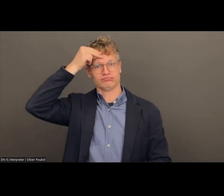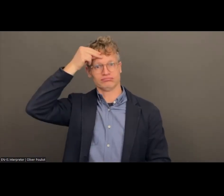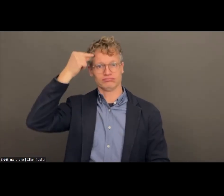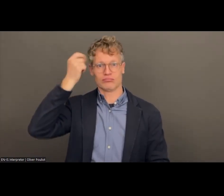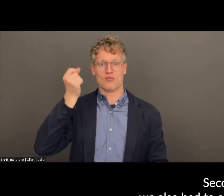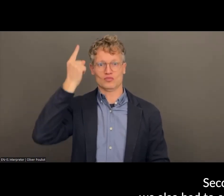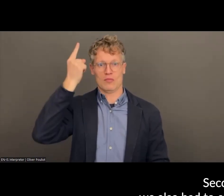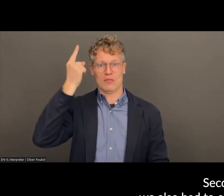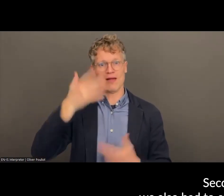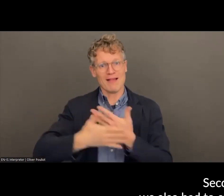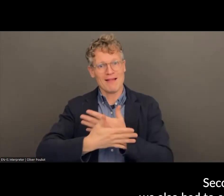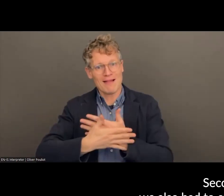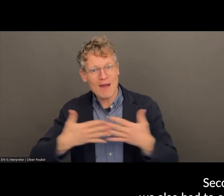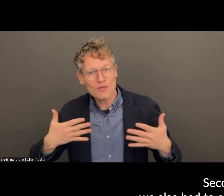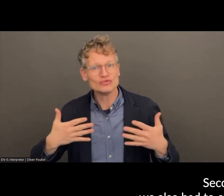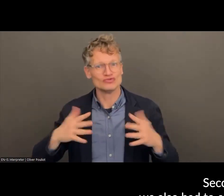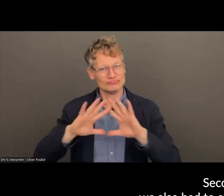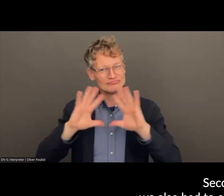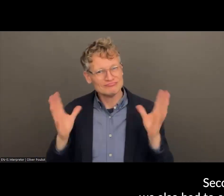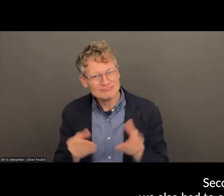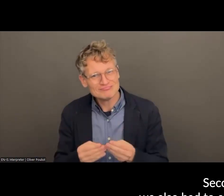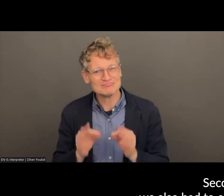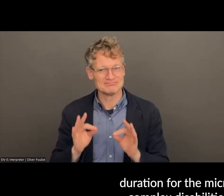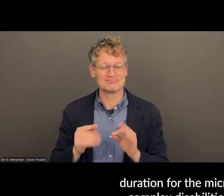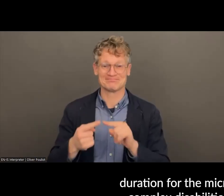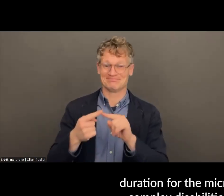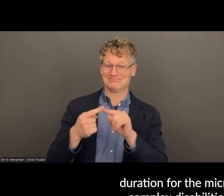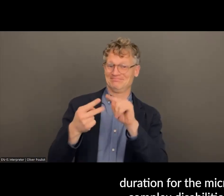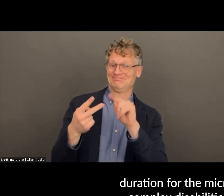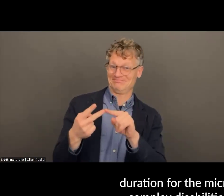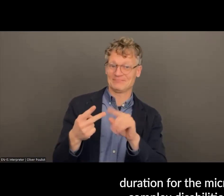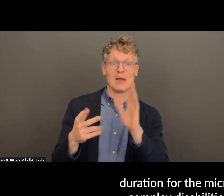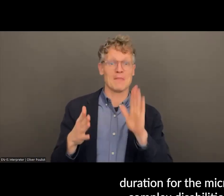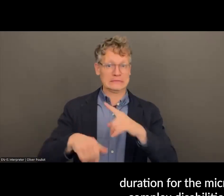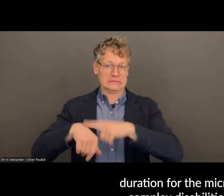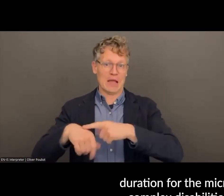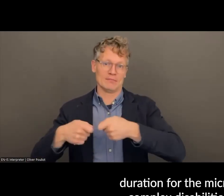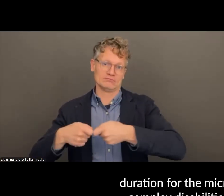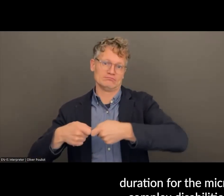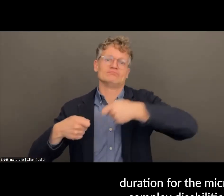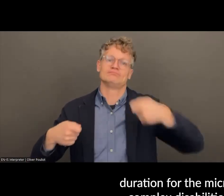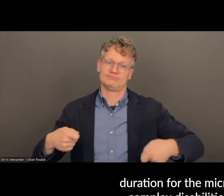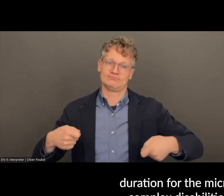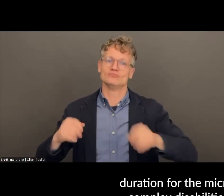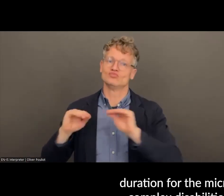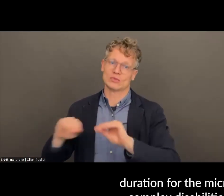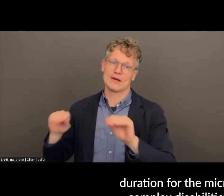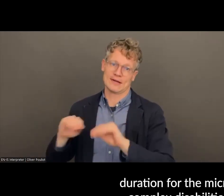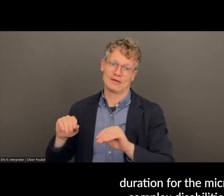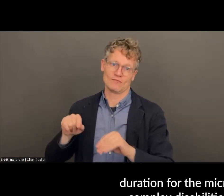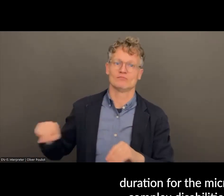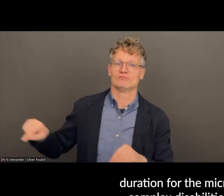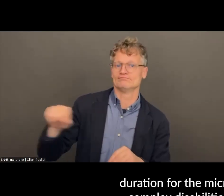component. Secondly, we also had to extend the training duration for the micro entrepreneurs with complex disabilities